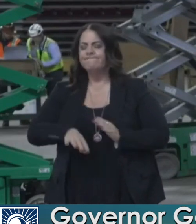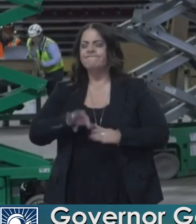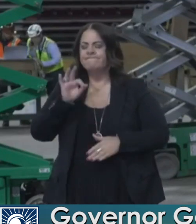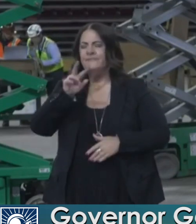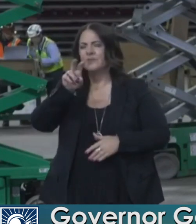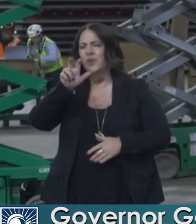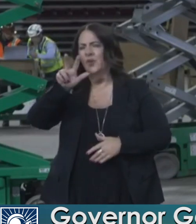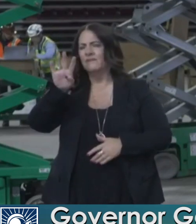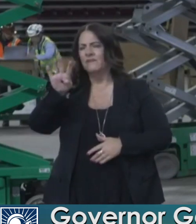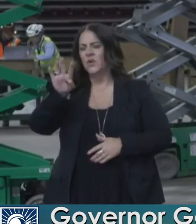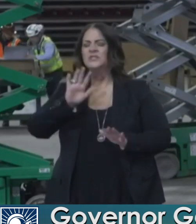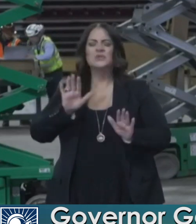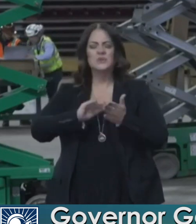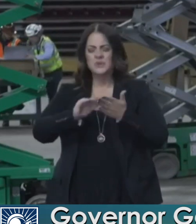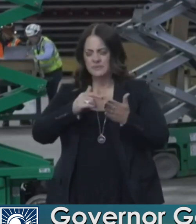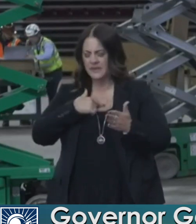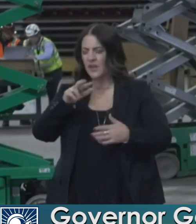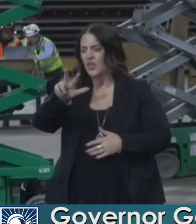343